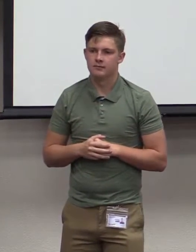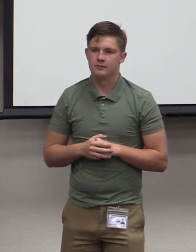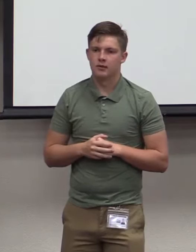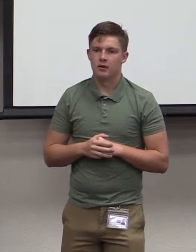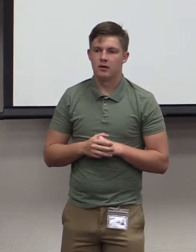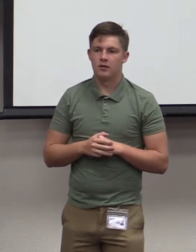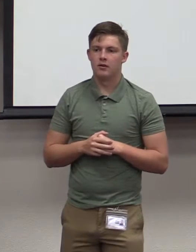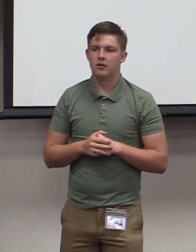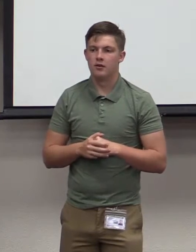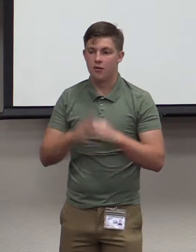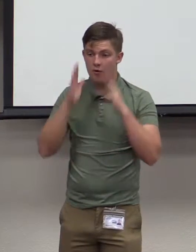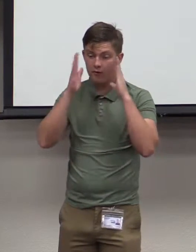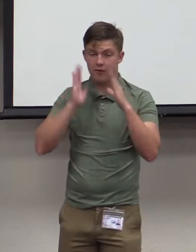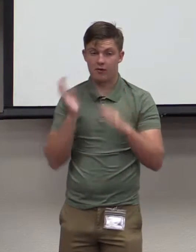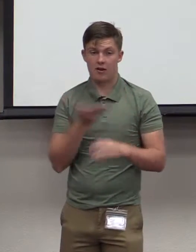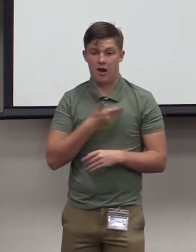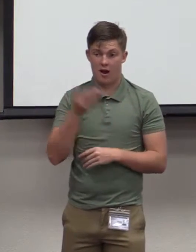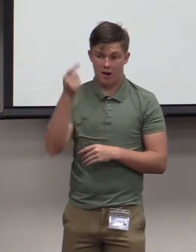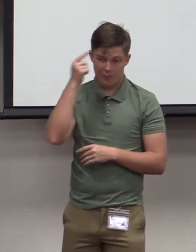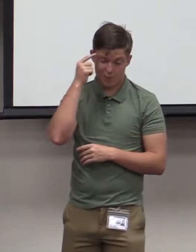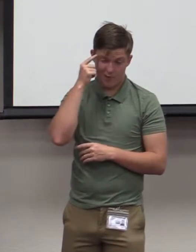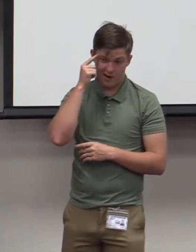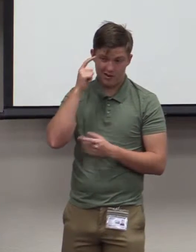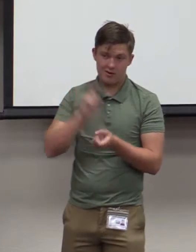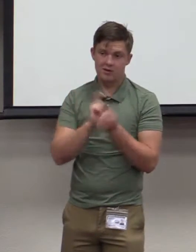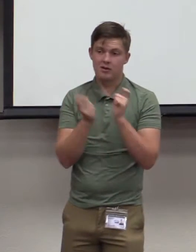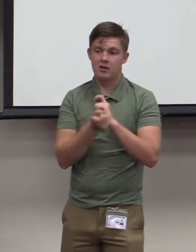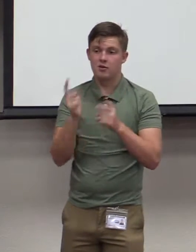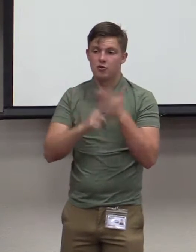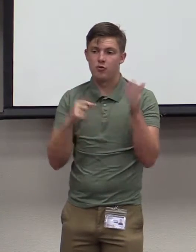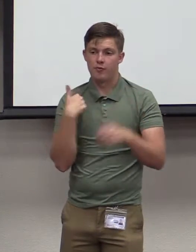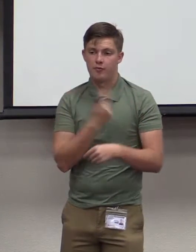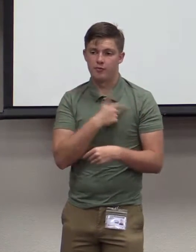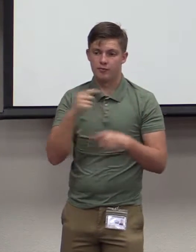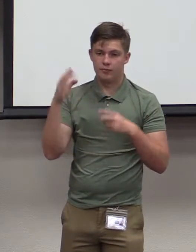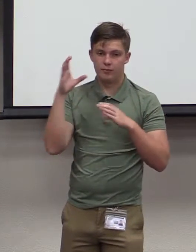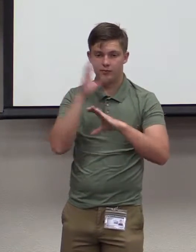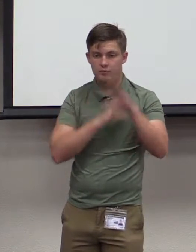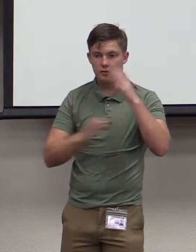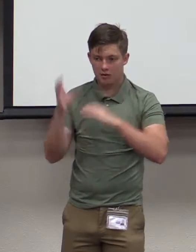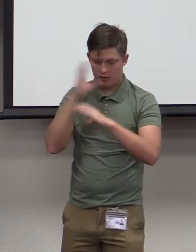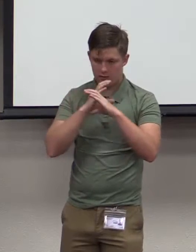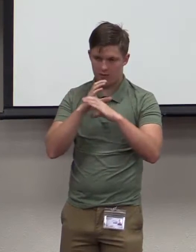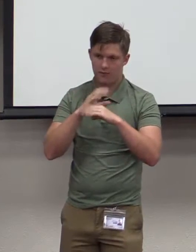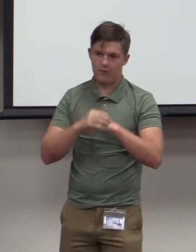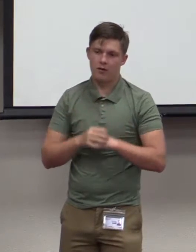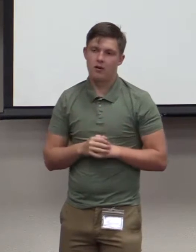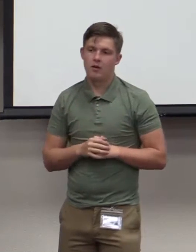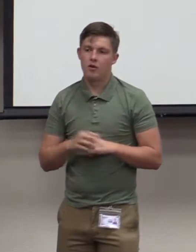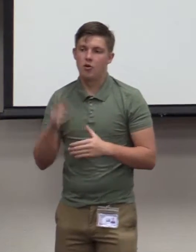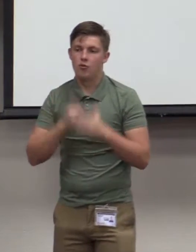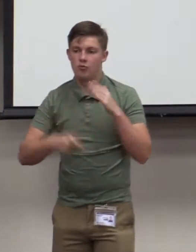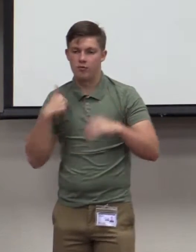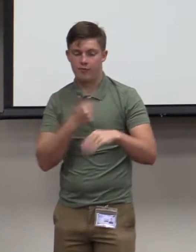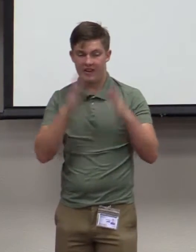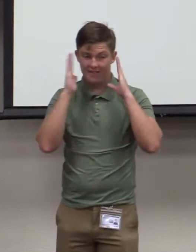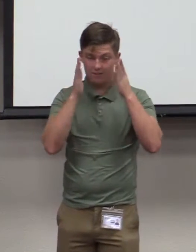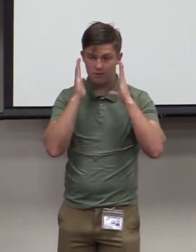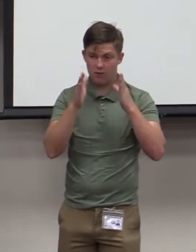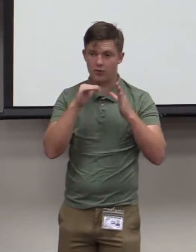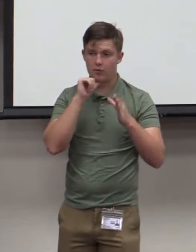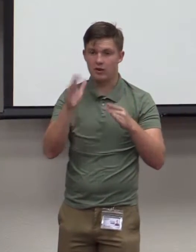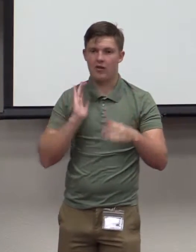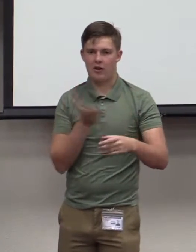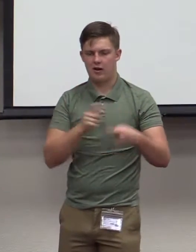So refocusing our mind is changing what we look at, changing on the way we see people, the changing on what we concentrate on. Not that